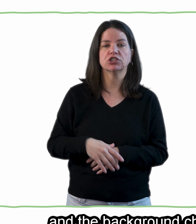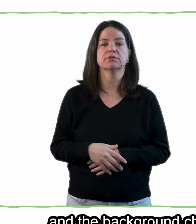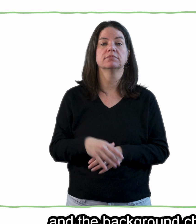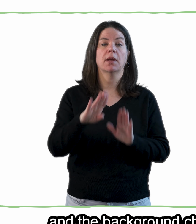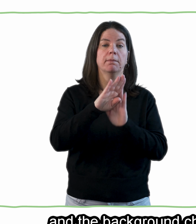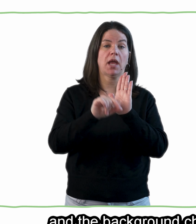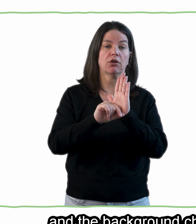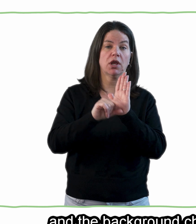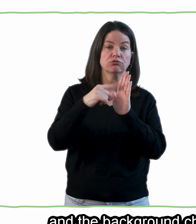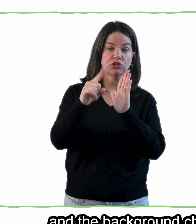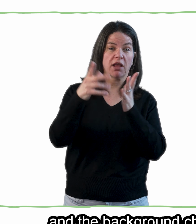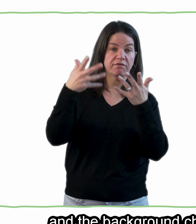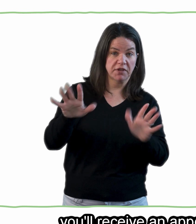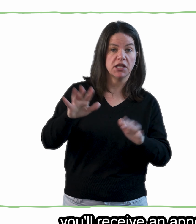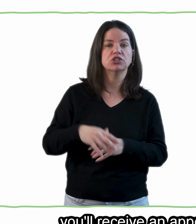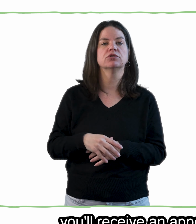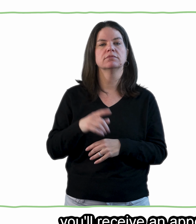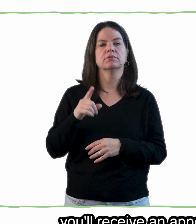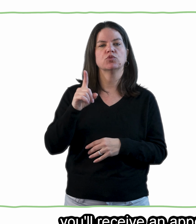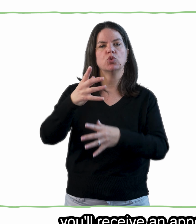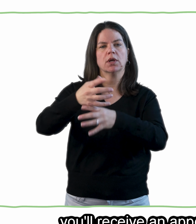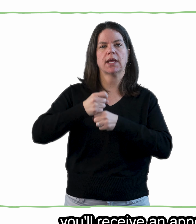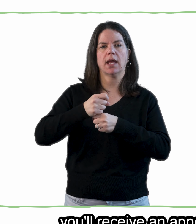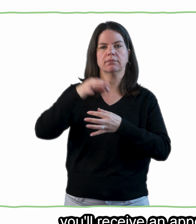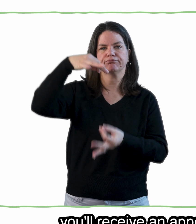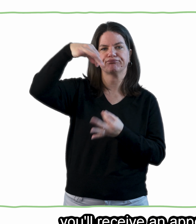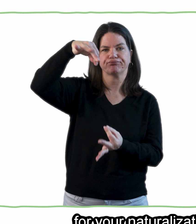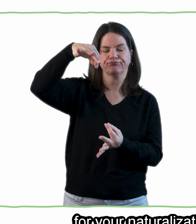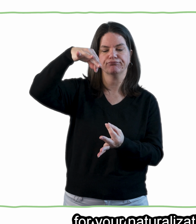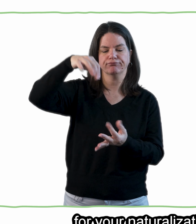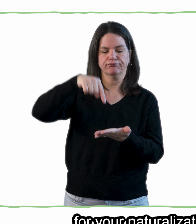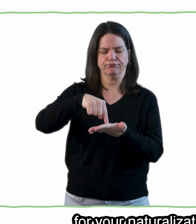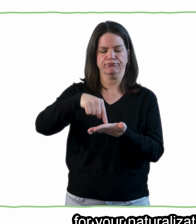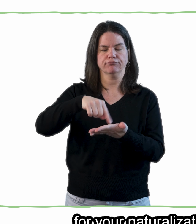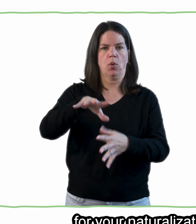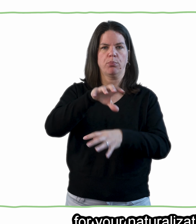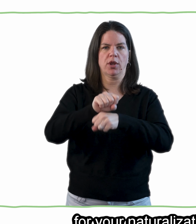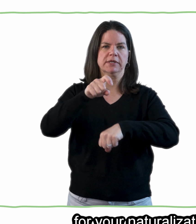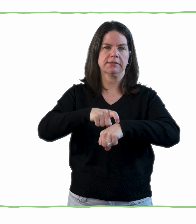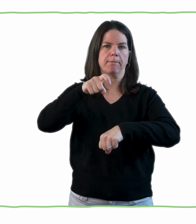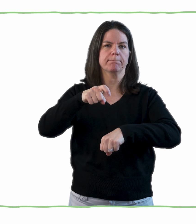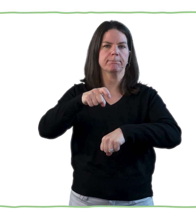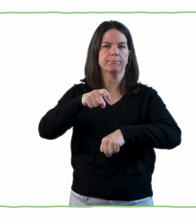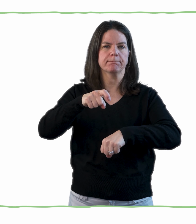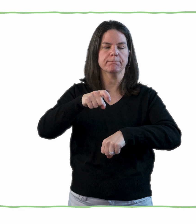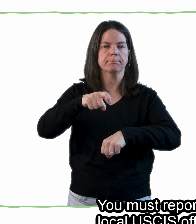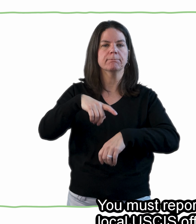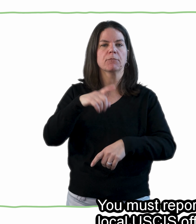background check is complete, you will receive an appointment notice for your naturalization interview. You must